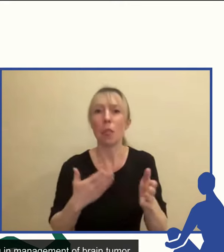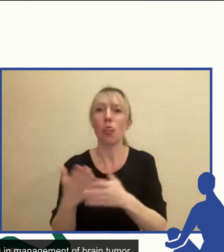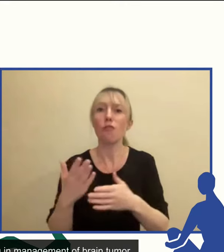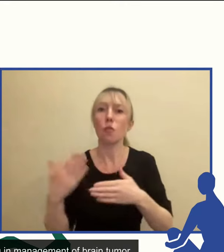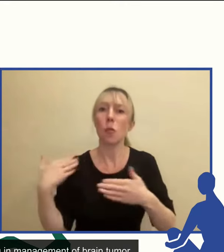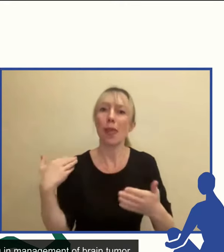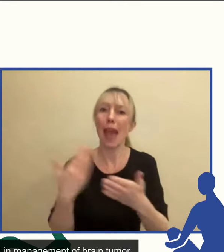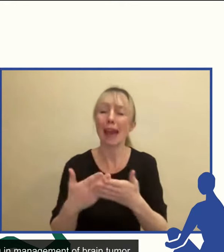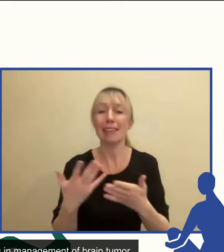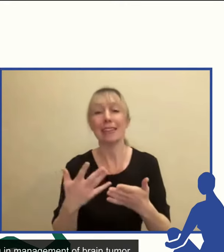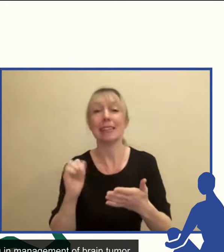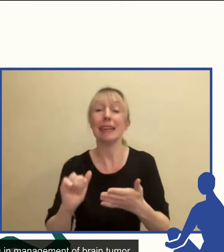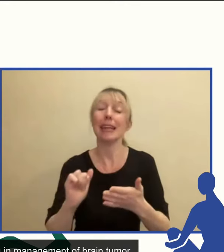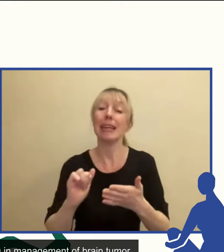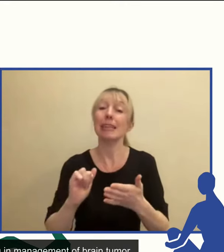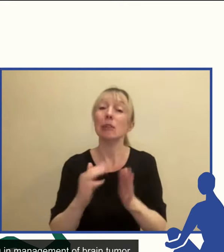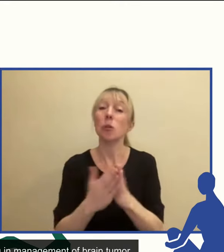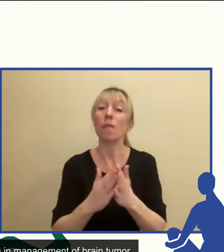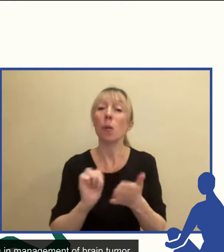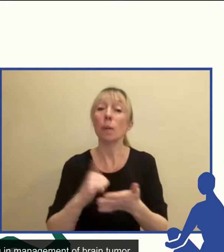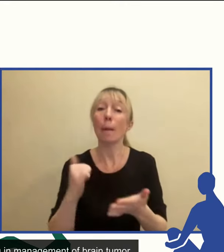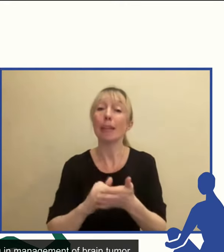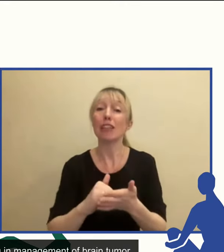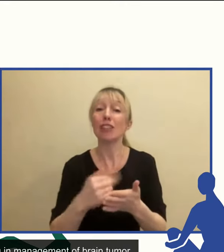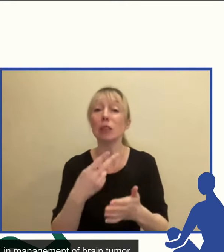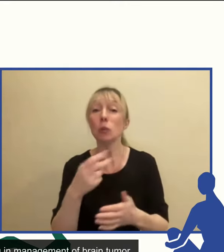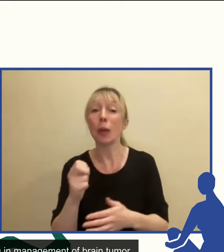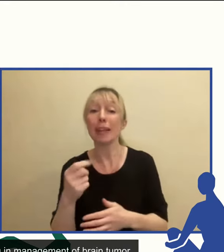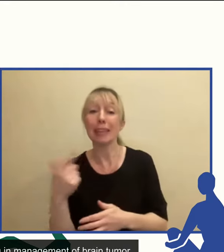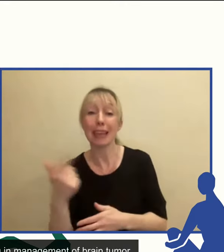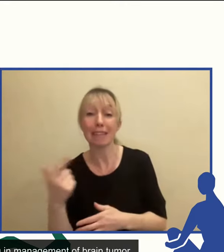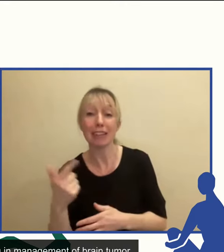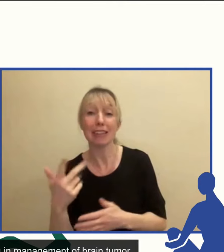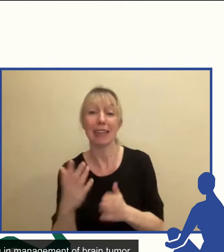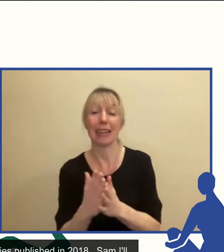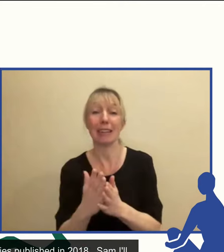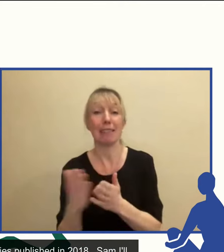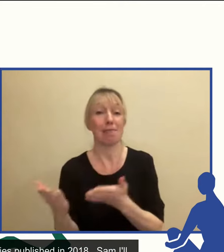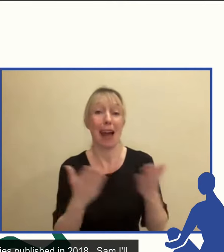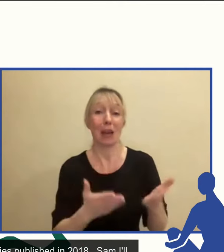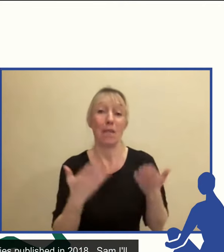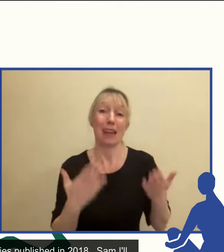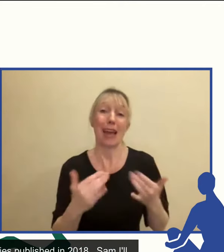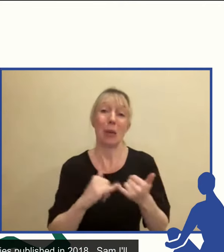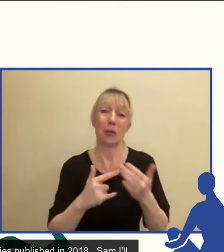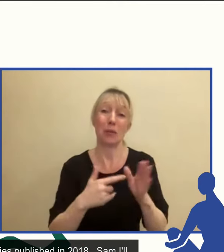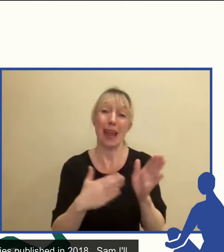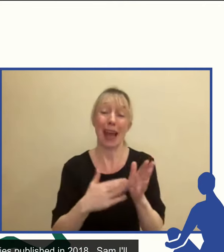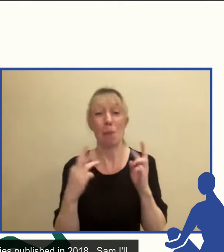in 2017. Sam, I'll hand over to you now, and I really hope you'll enjoy the event.